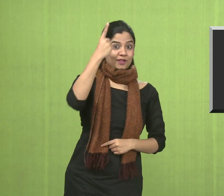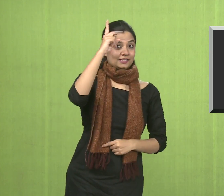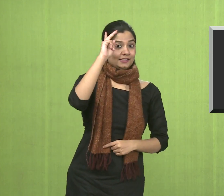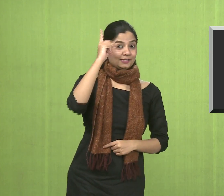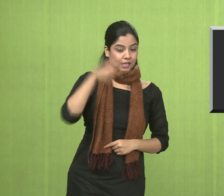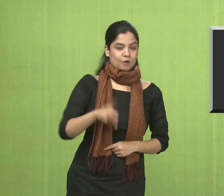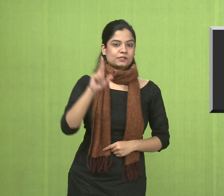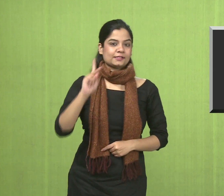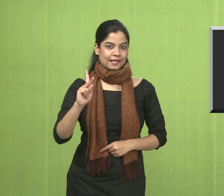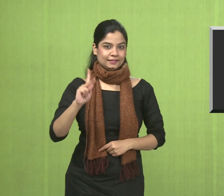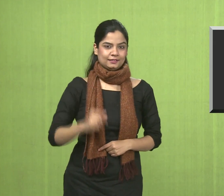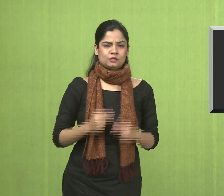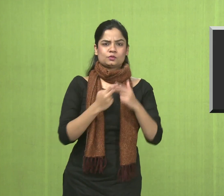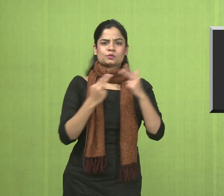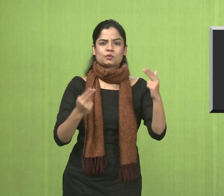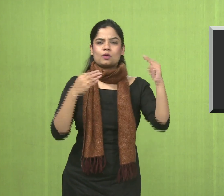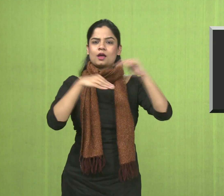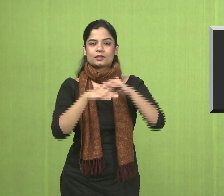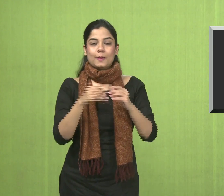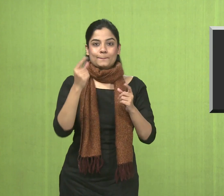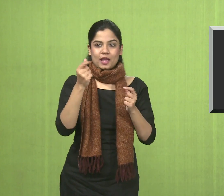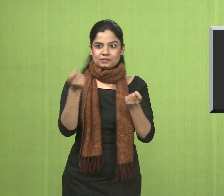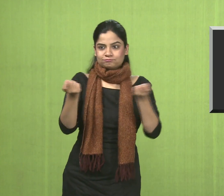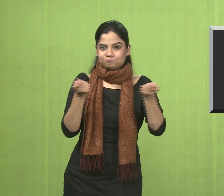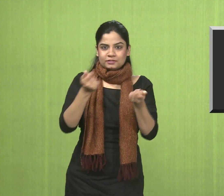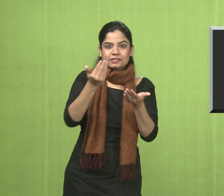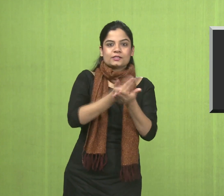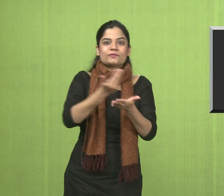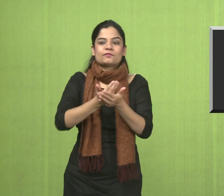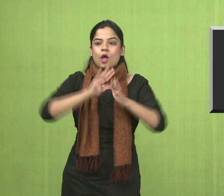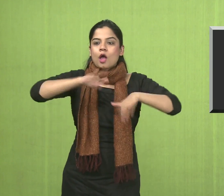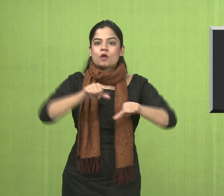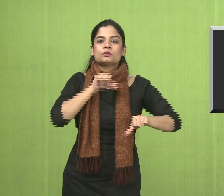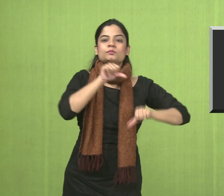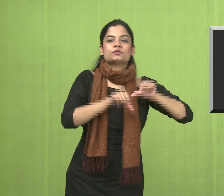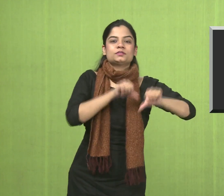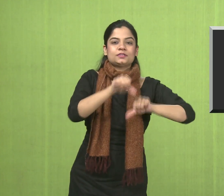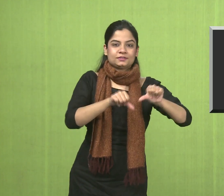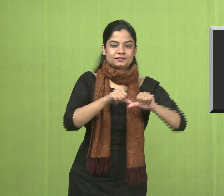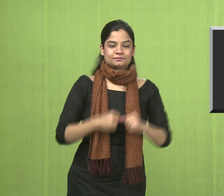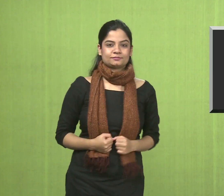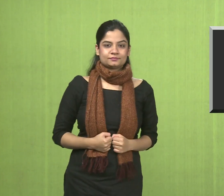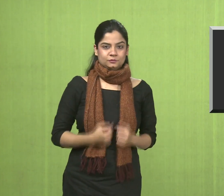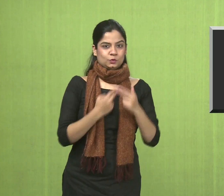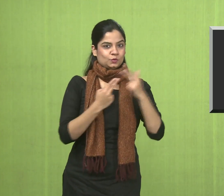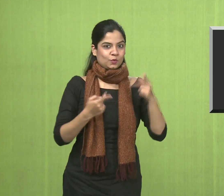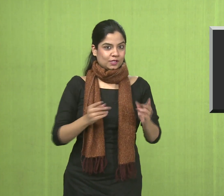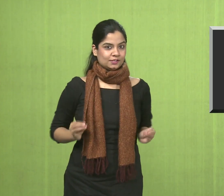part 2. We have already done part 1. The title is Income Management.